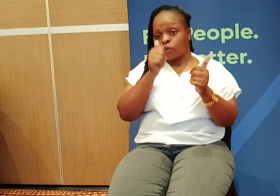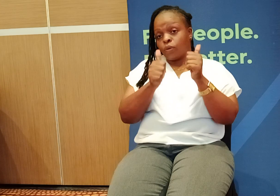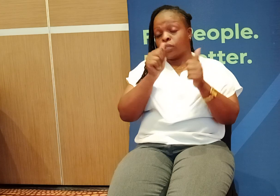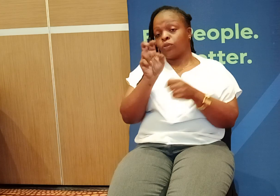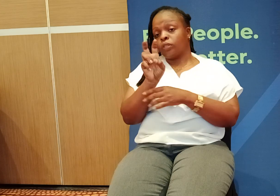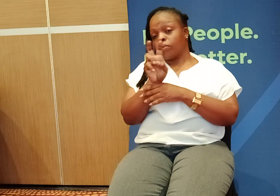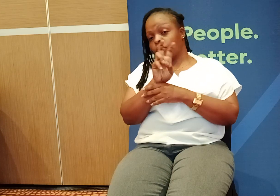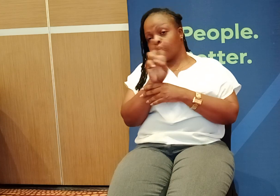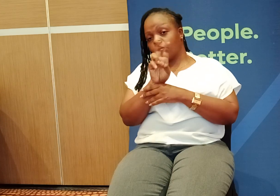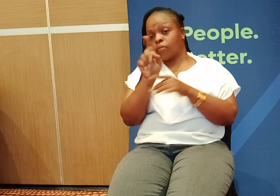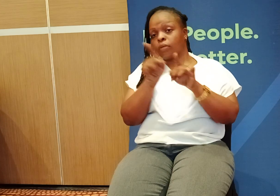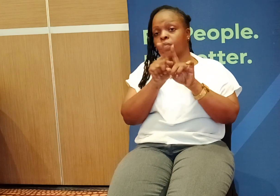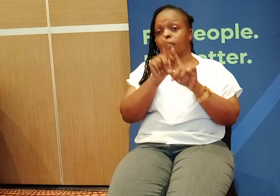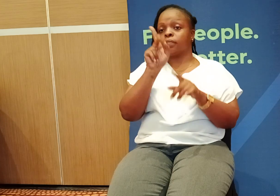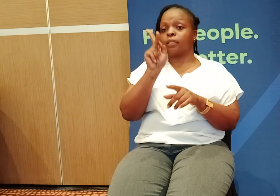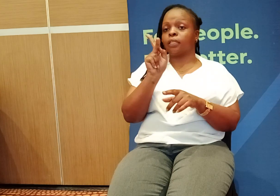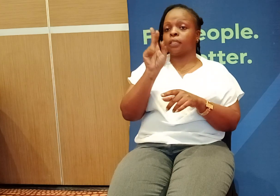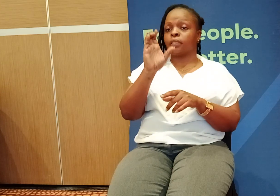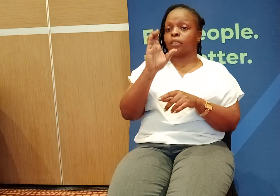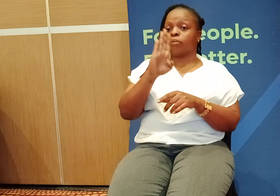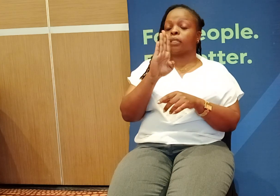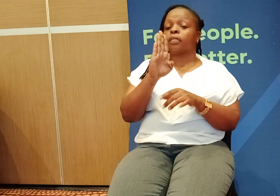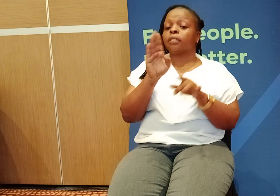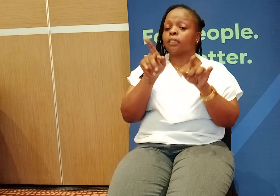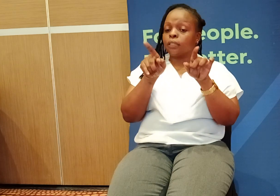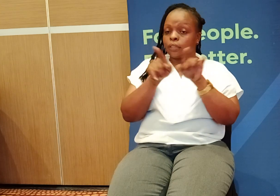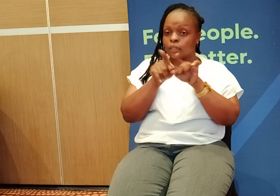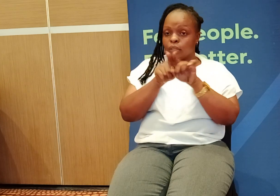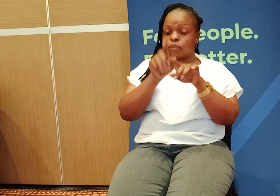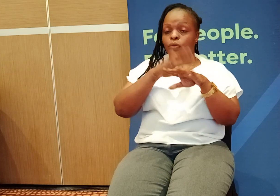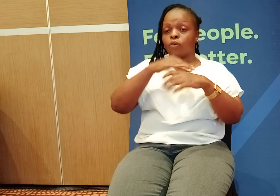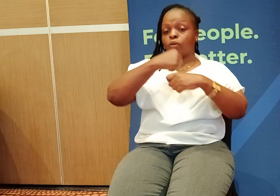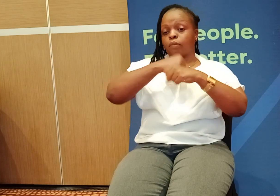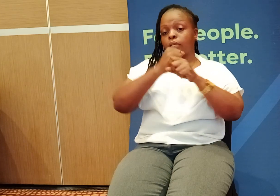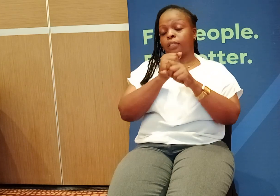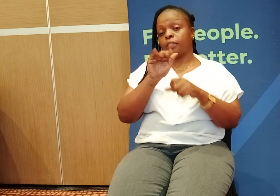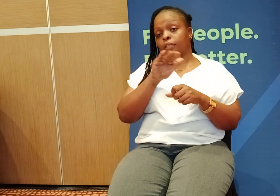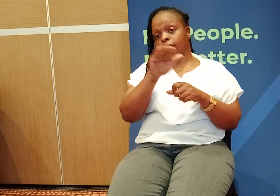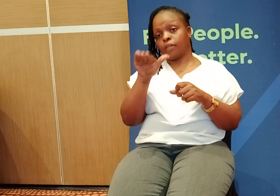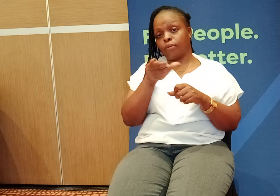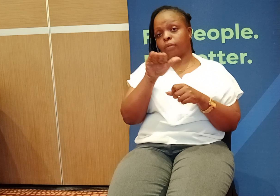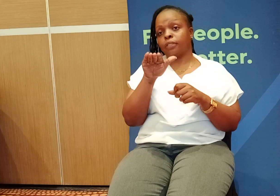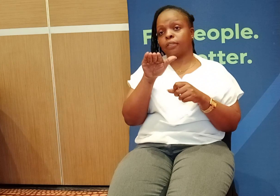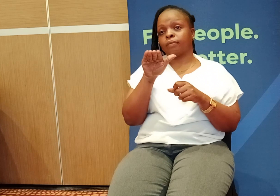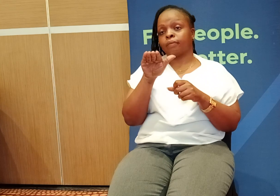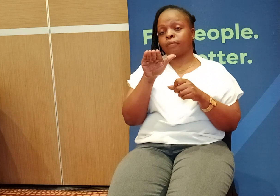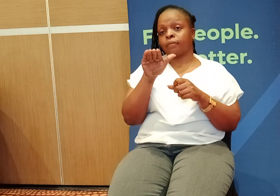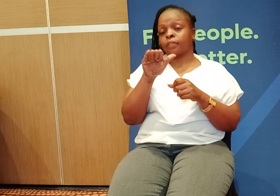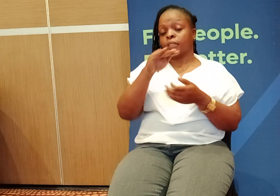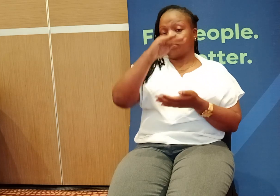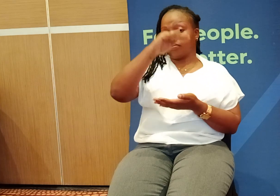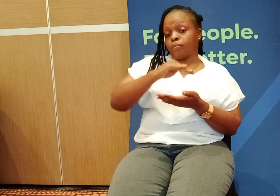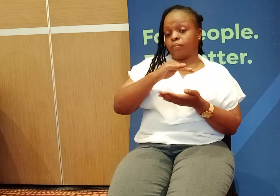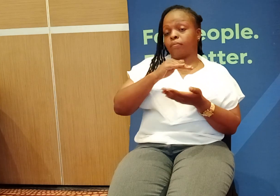as KCB. Still on the operating environment, depreciation of currencies.